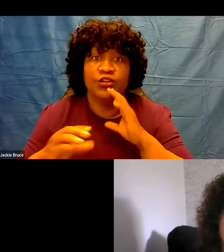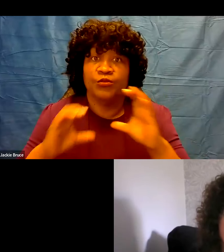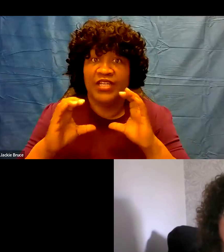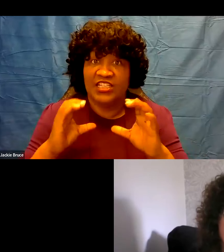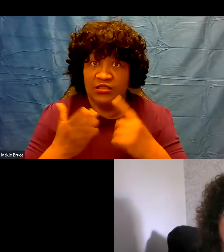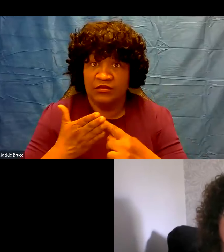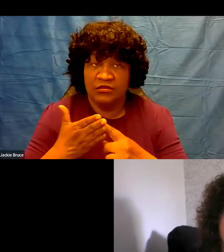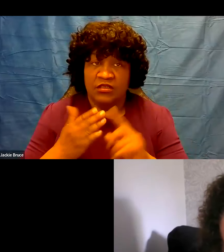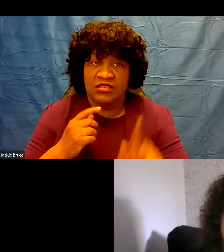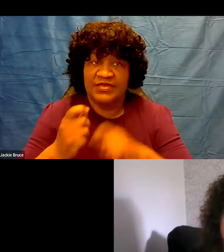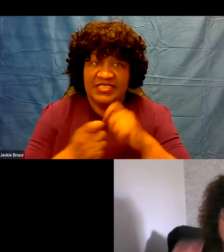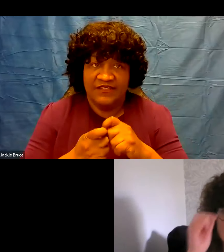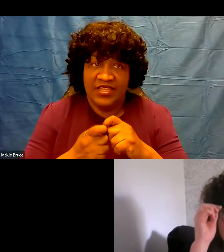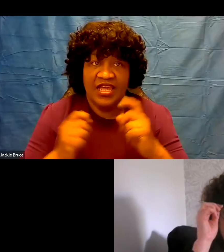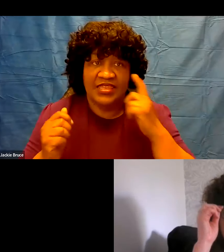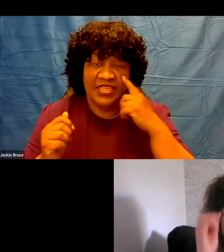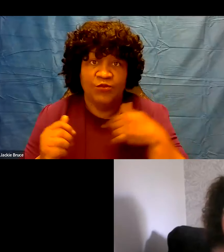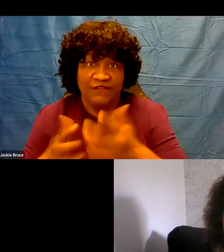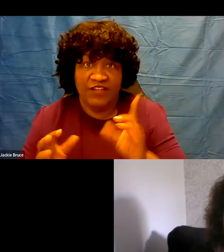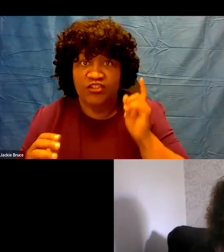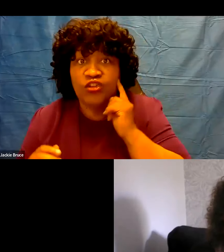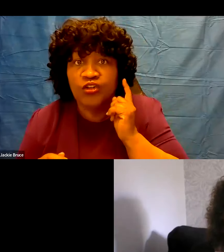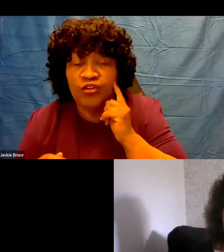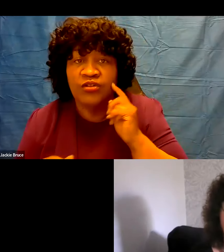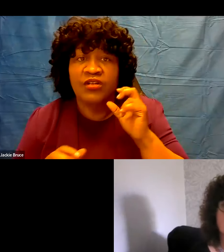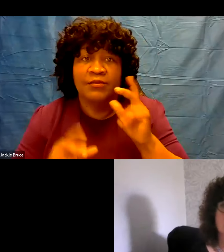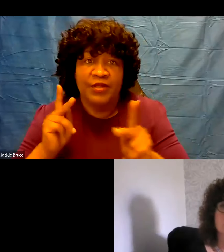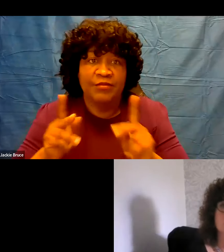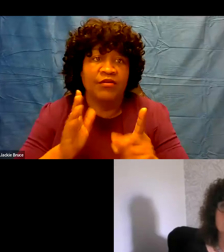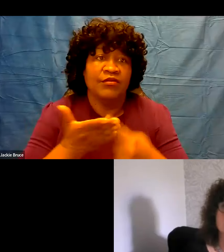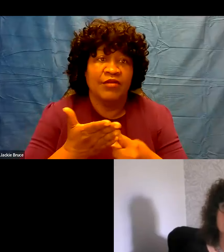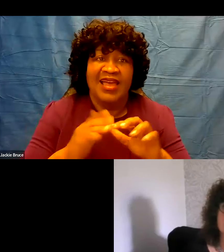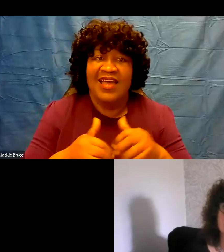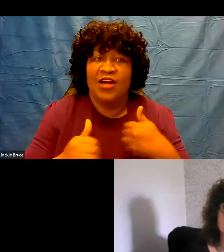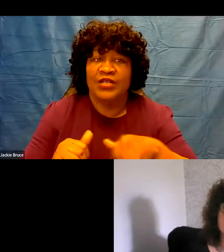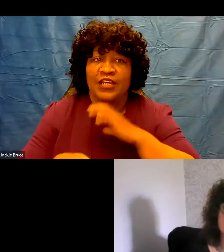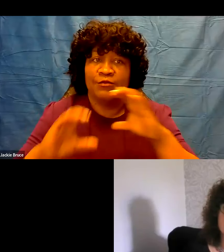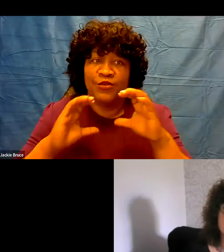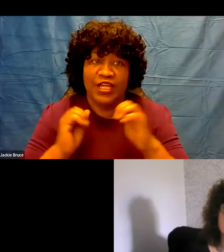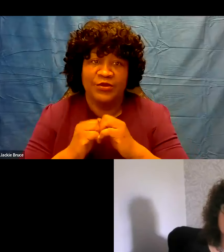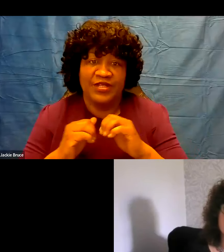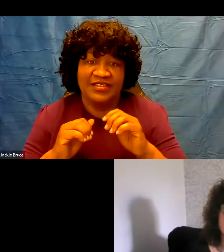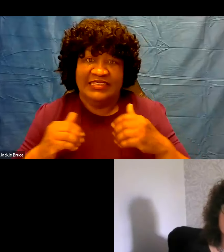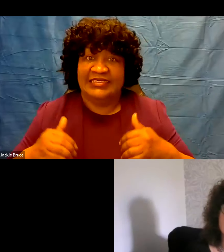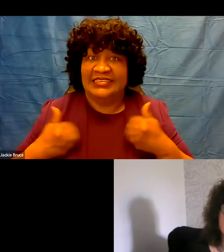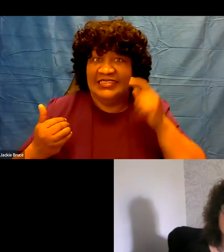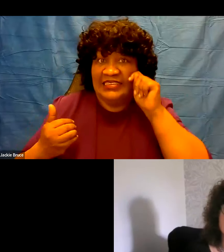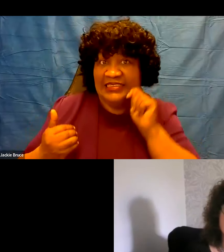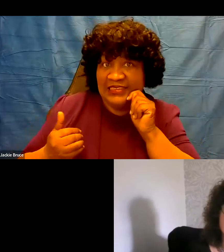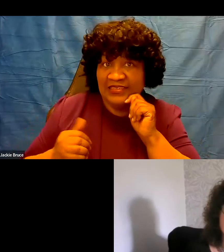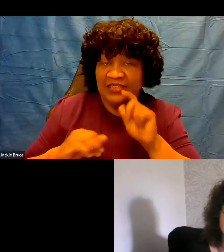communication. Specifically, I think we heard folks raise the question of how we communicate with teens about their rights